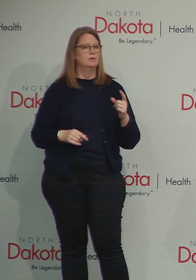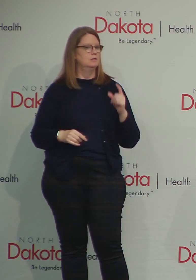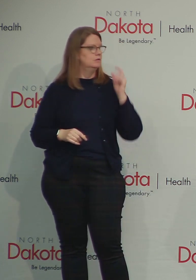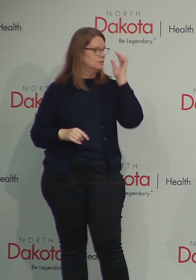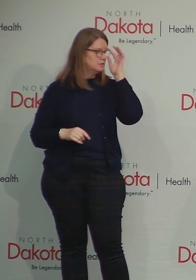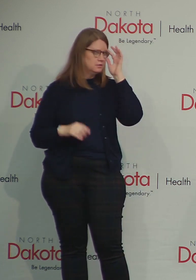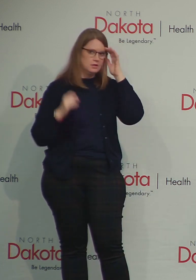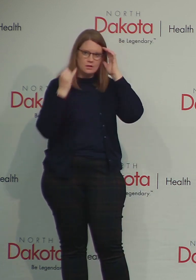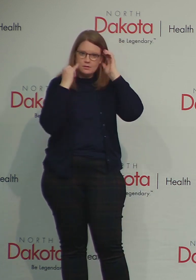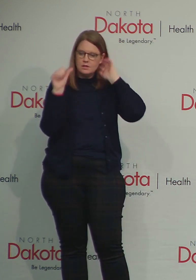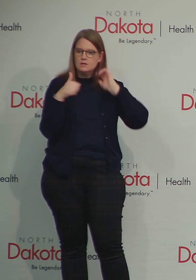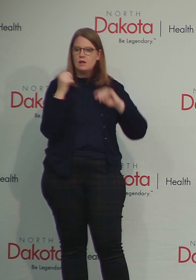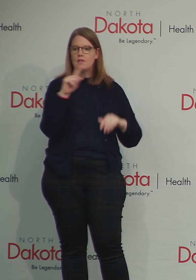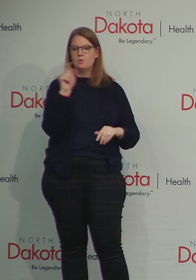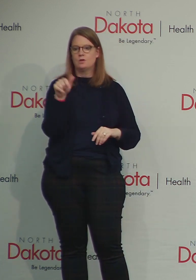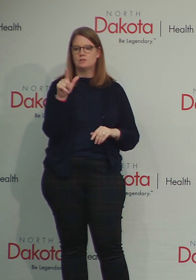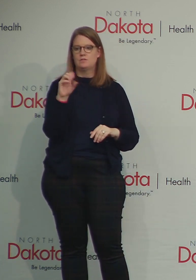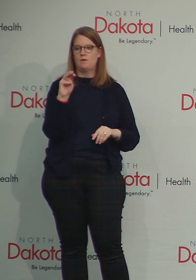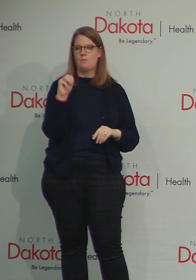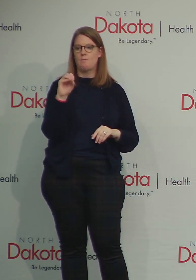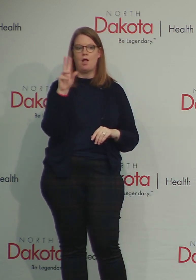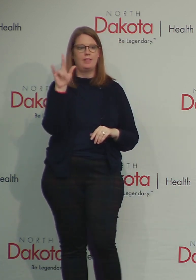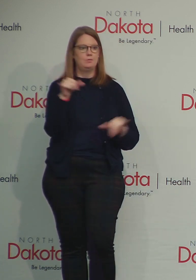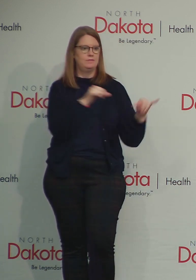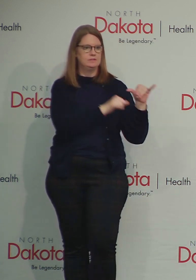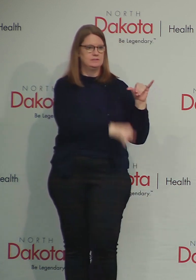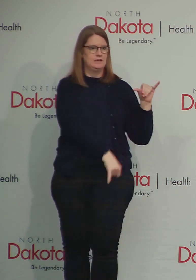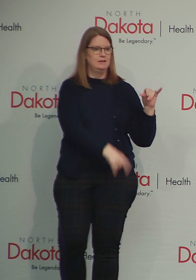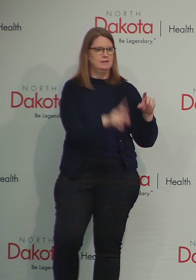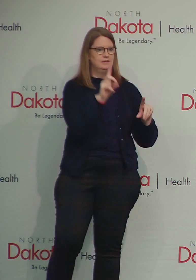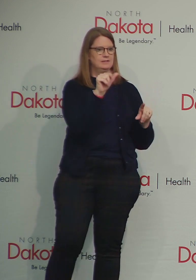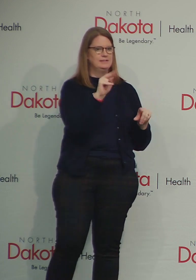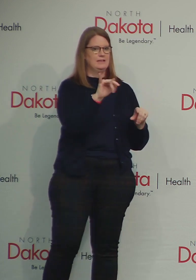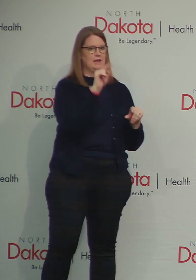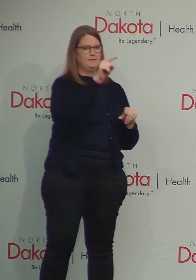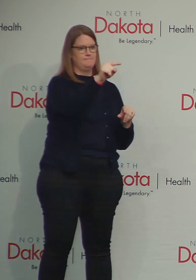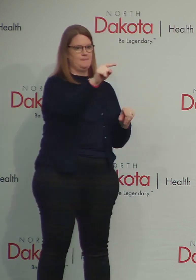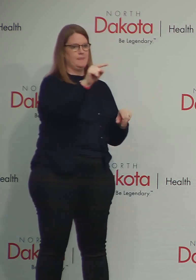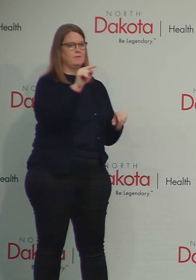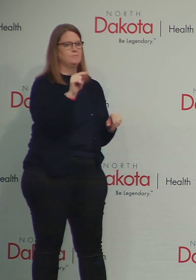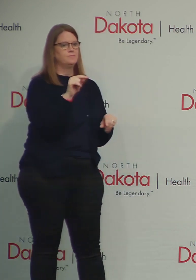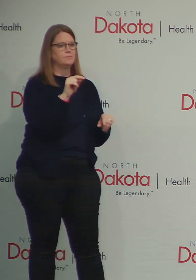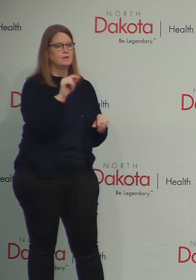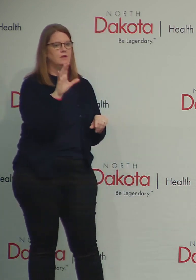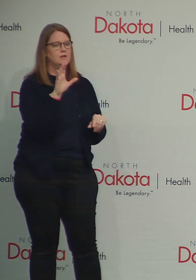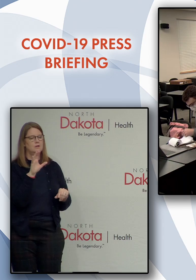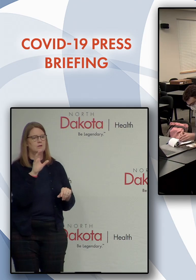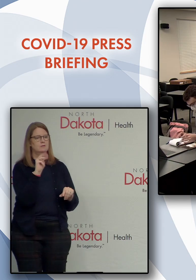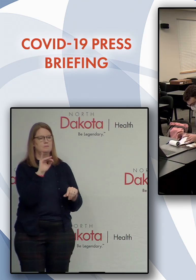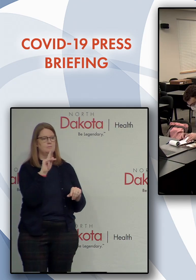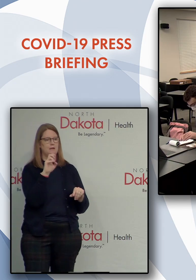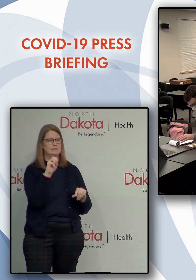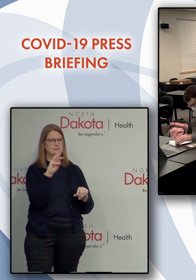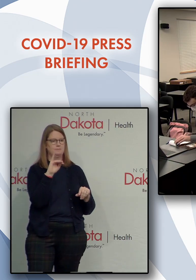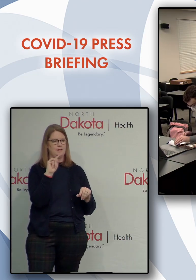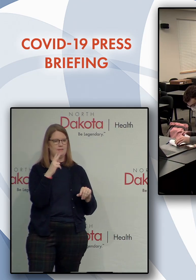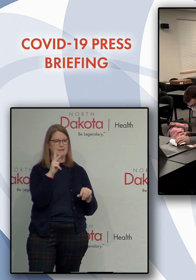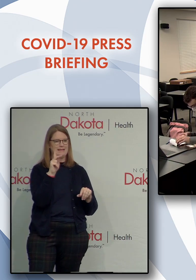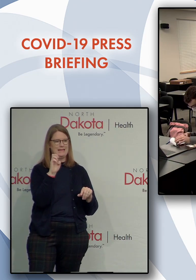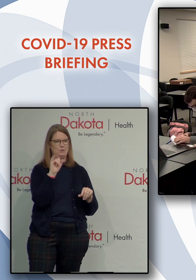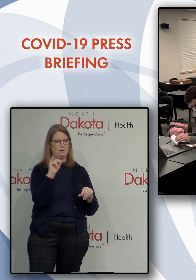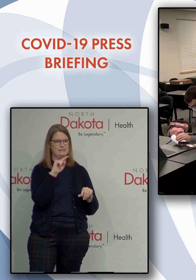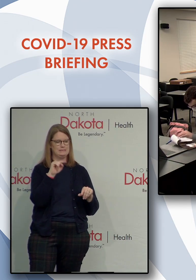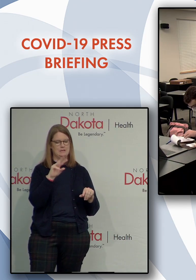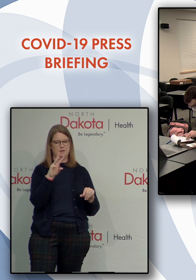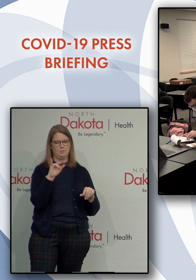If there's other questions for Molly, we'll have her stay up there. Molly. From online, Mike Smith, 660